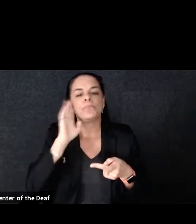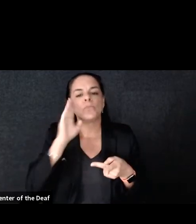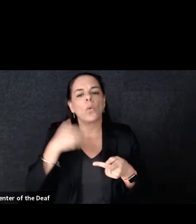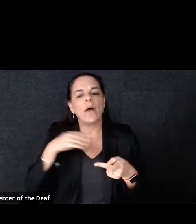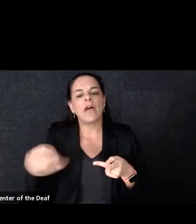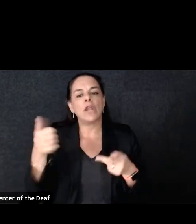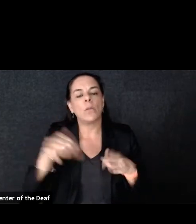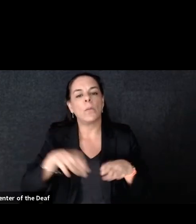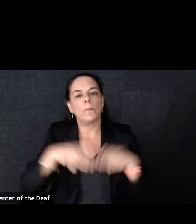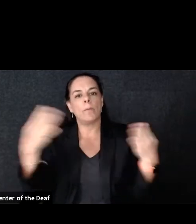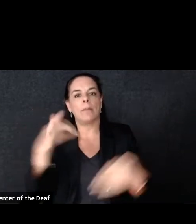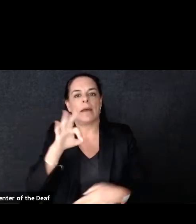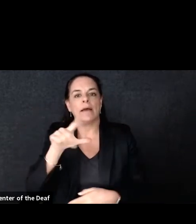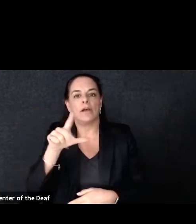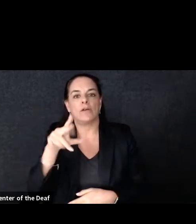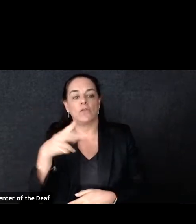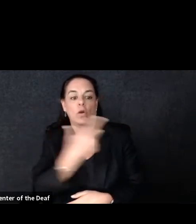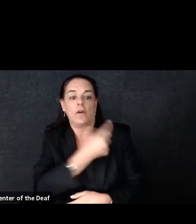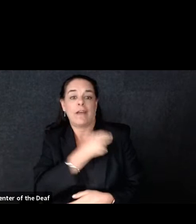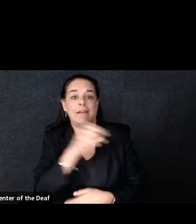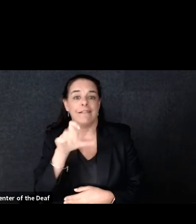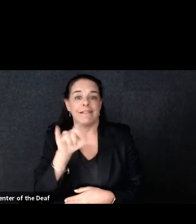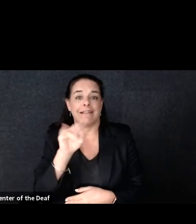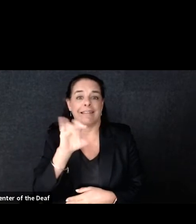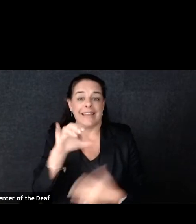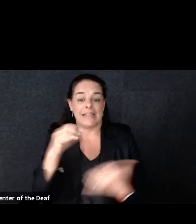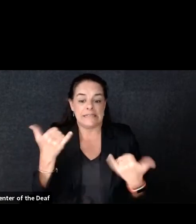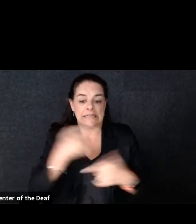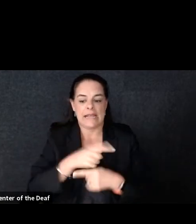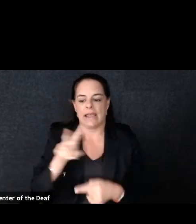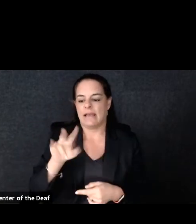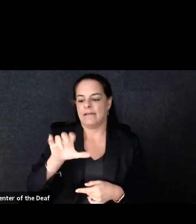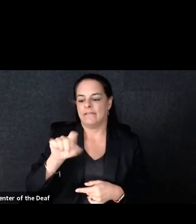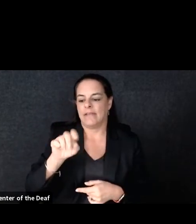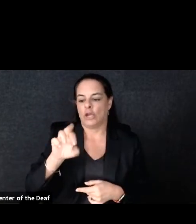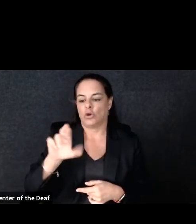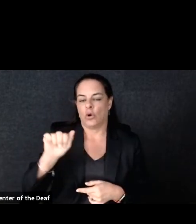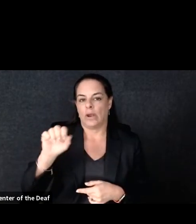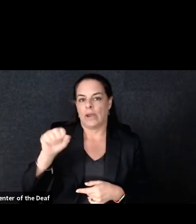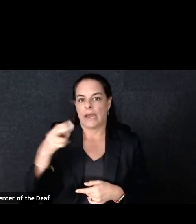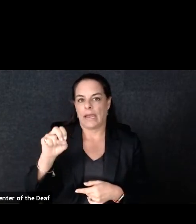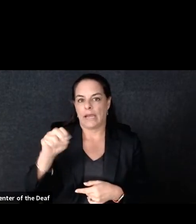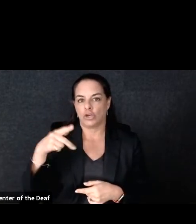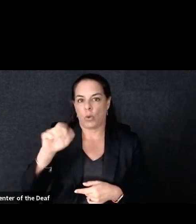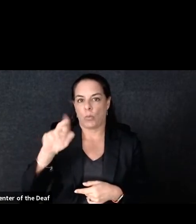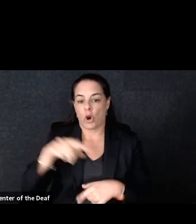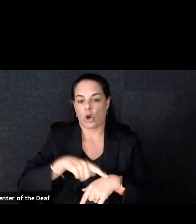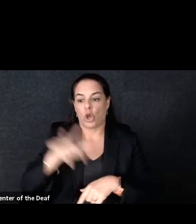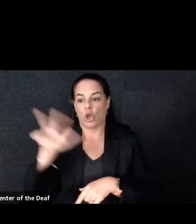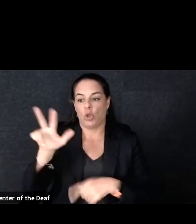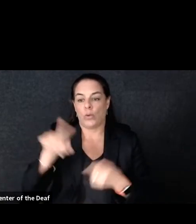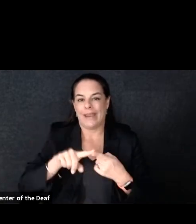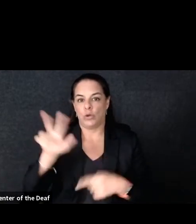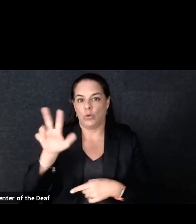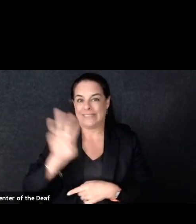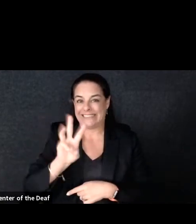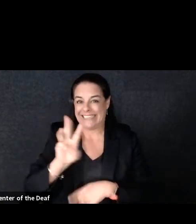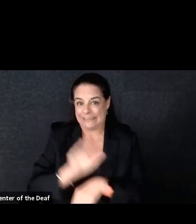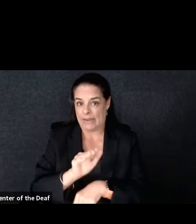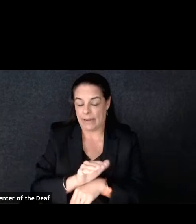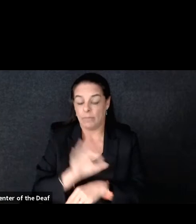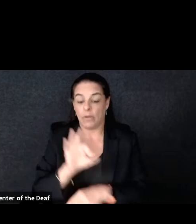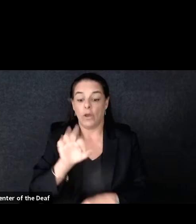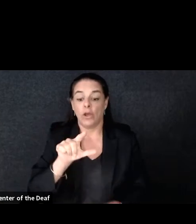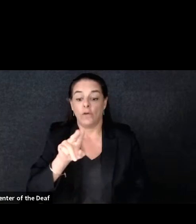flu vaccination clinic today at Victor Ashe Park from 3 p.m. to 6 p.m. Flu mist and flu shots will be